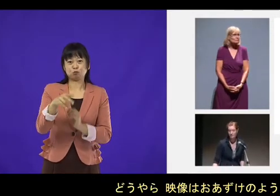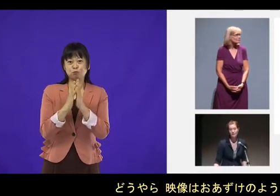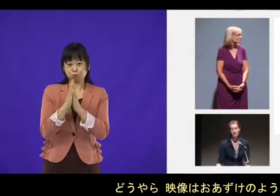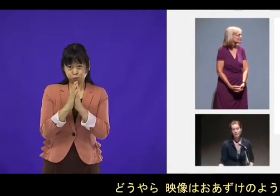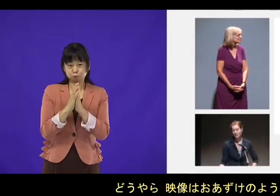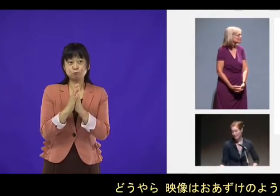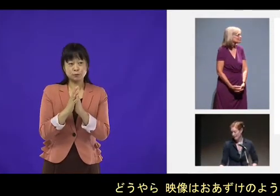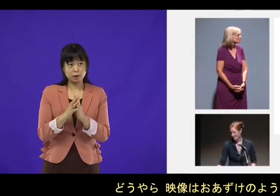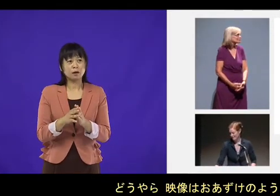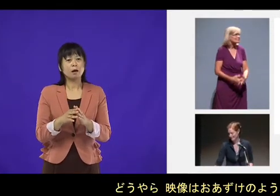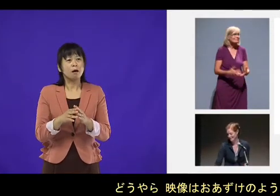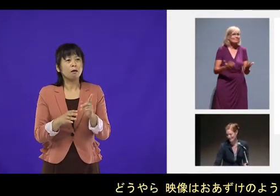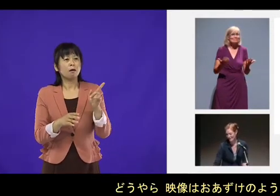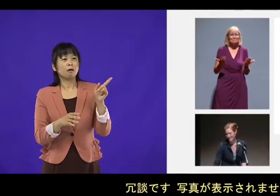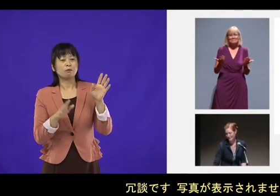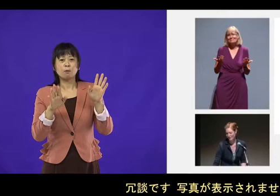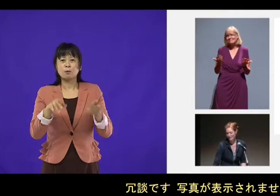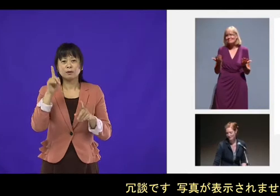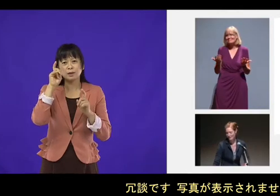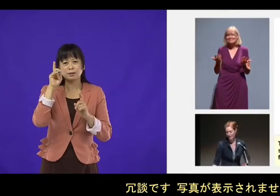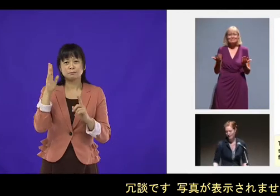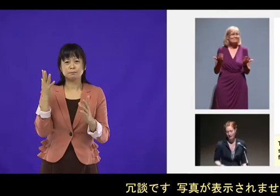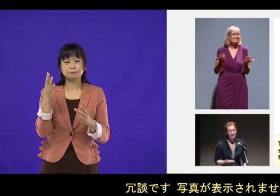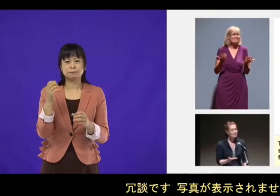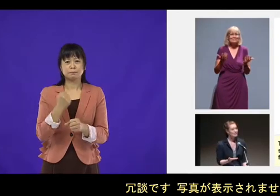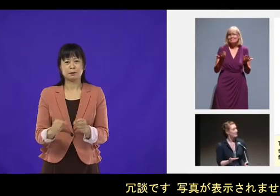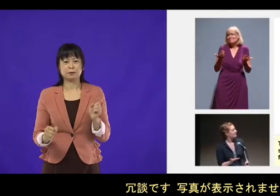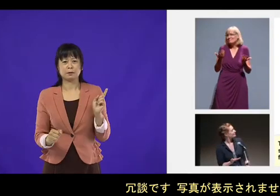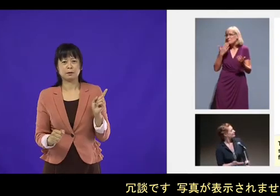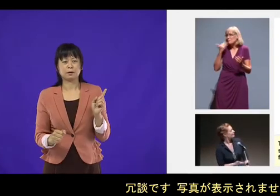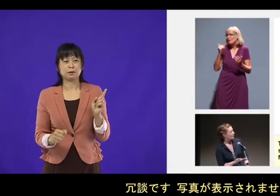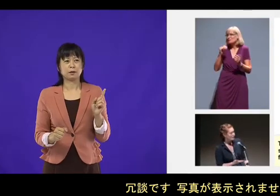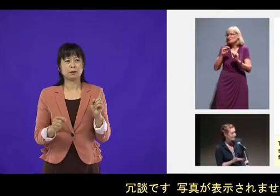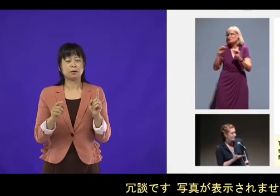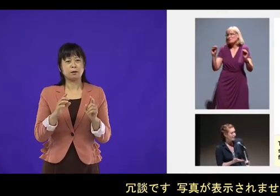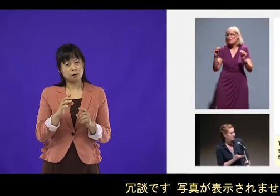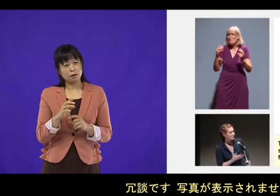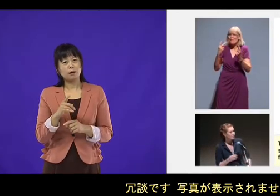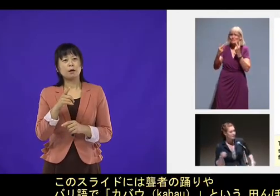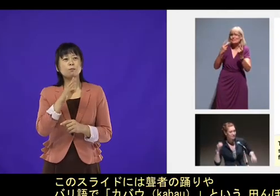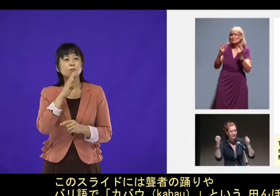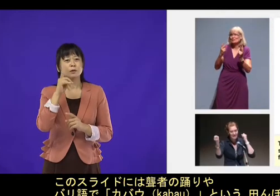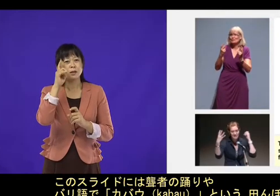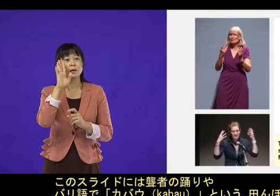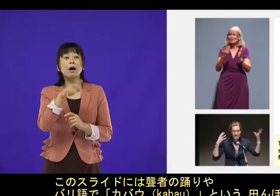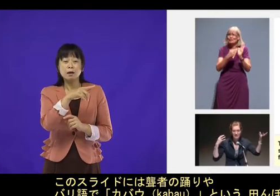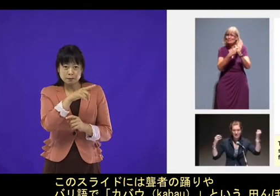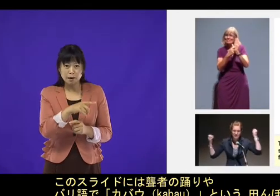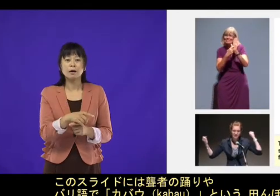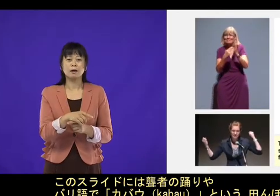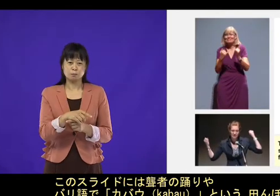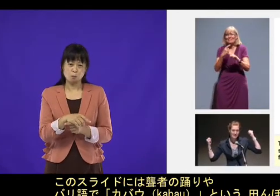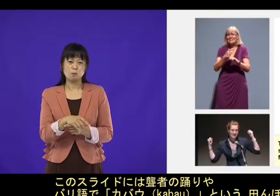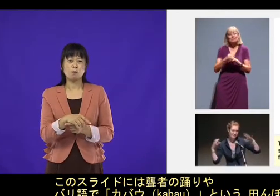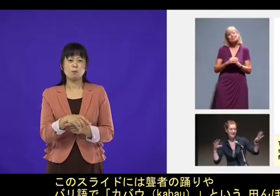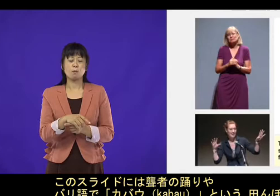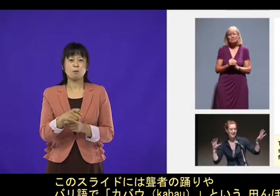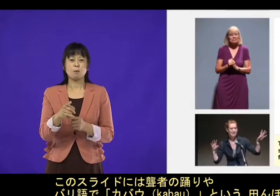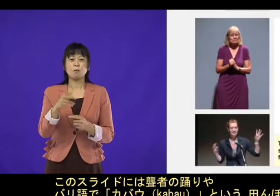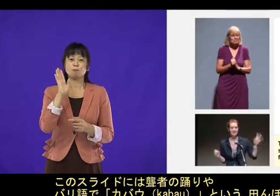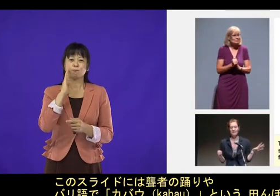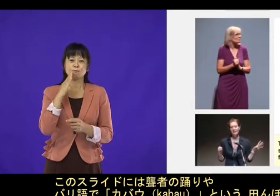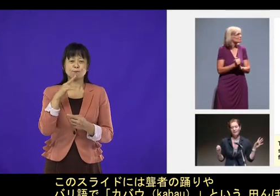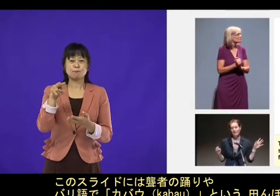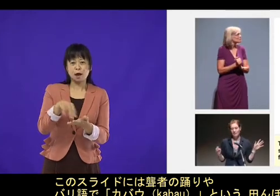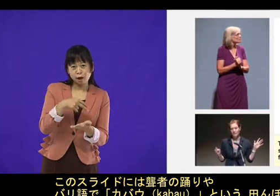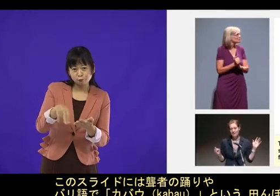There's no visuals today. No, I'm just kidding. There's no pictures. Somehow this slide was full of nice pictures of deaf